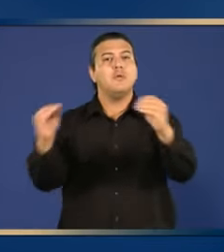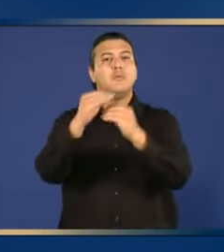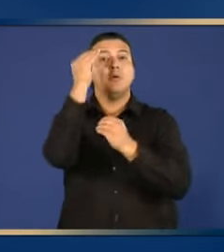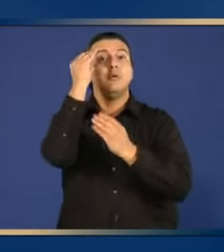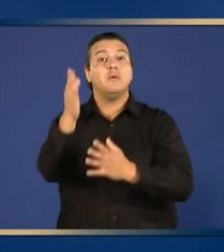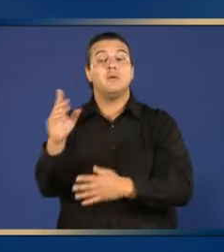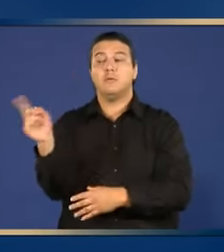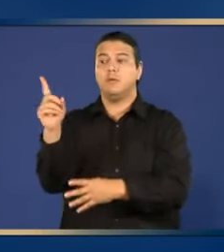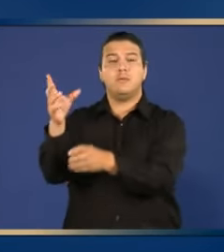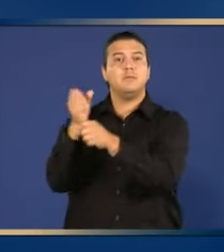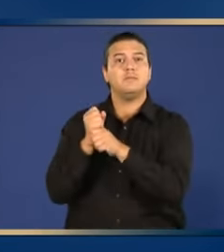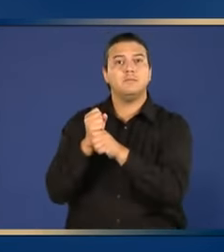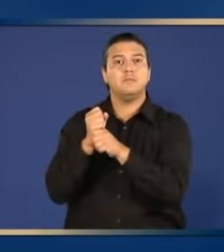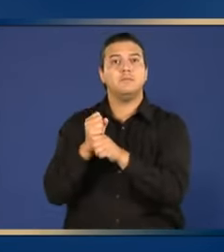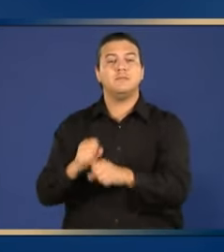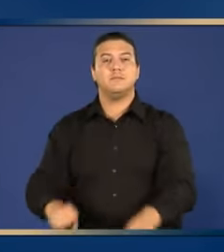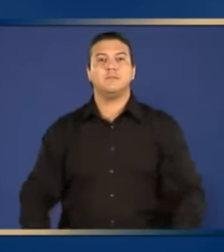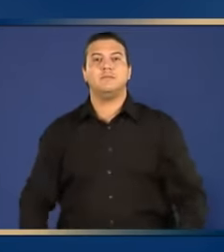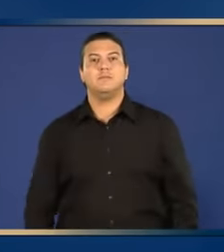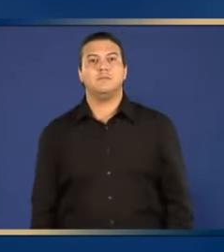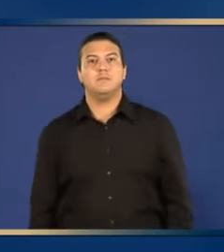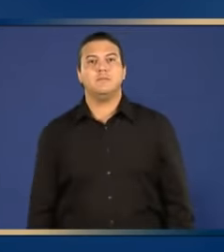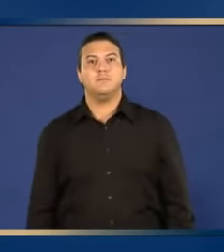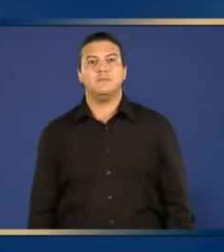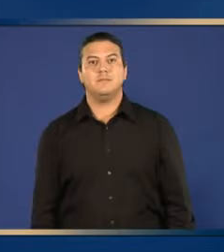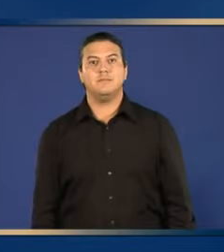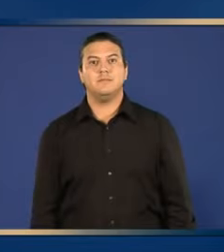Where to get more information?